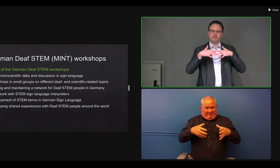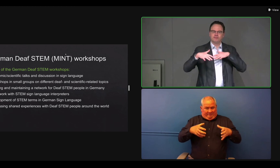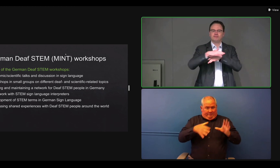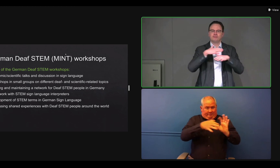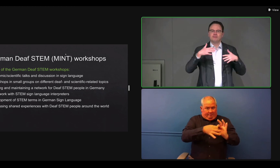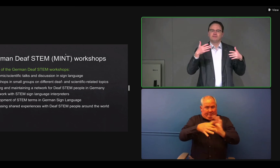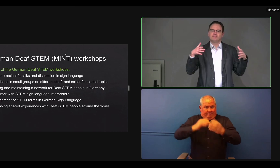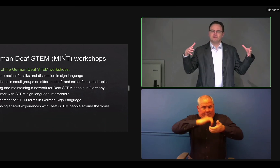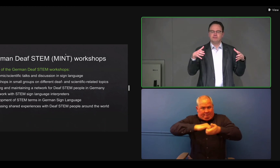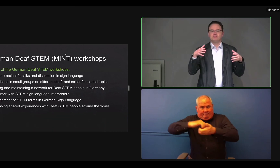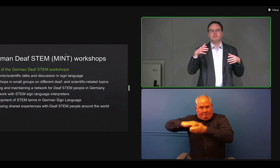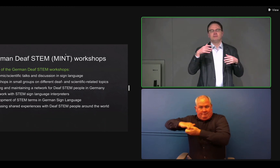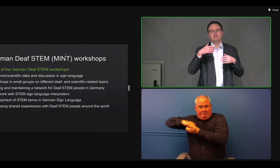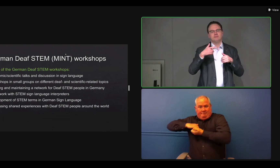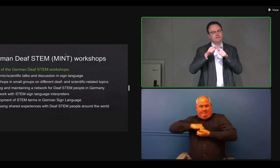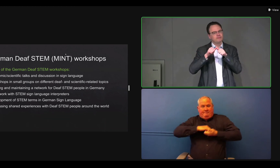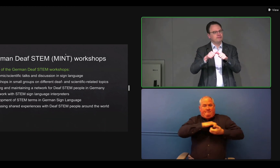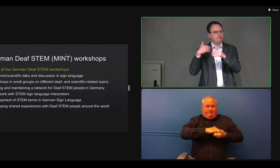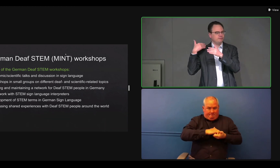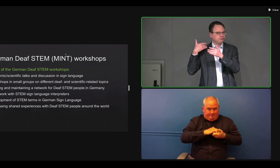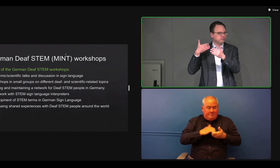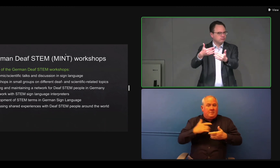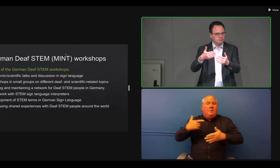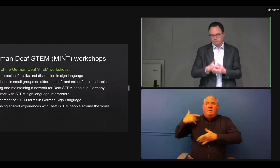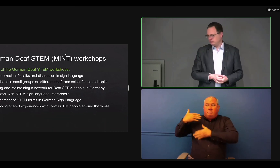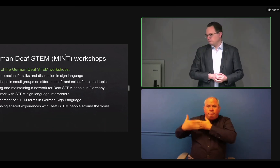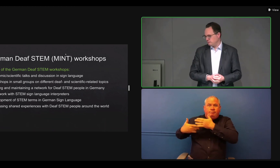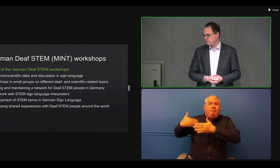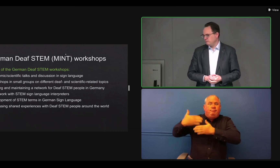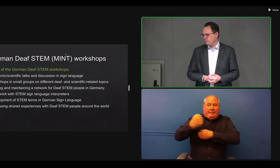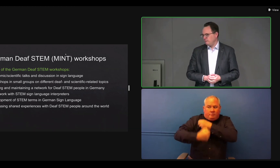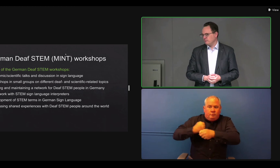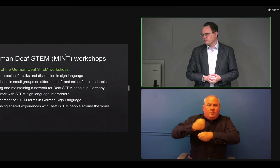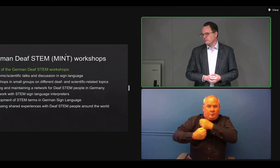linguistically, and how we work with interpreters in those contexts.